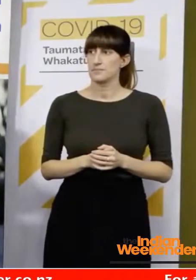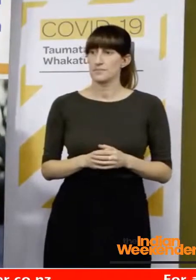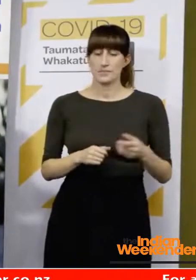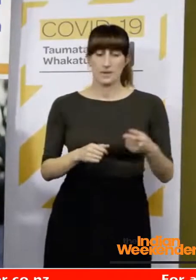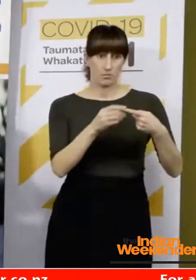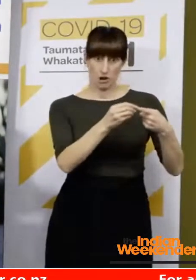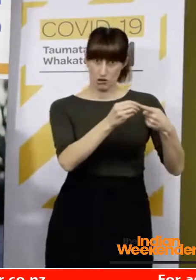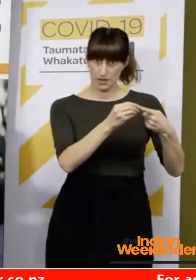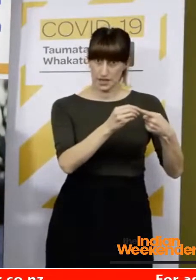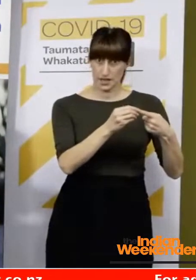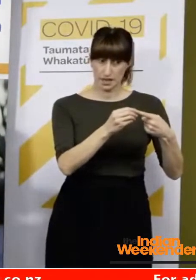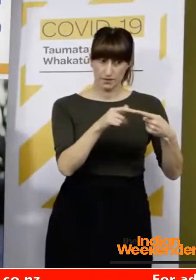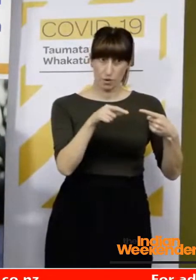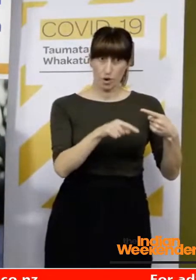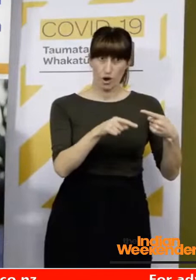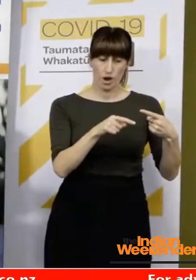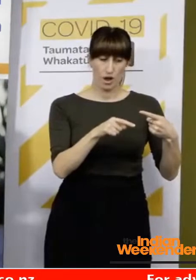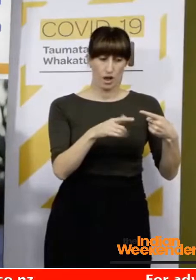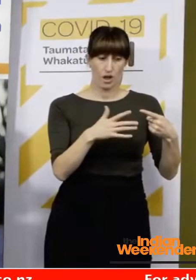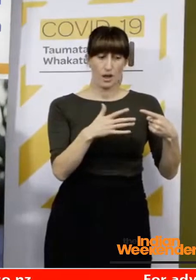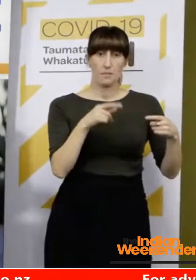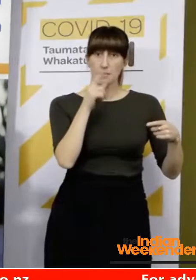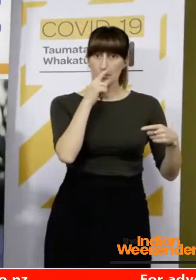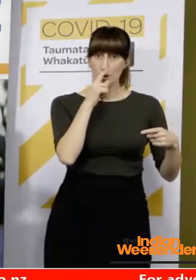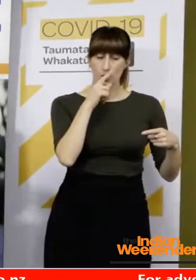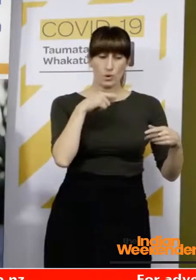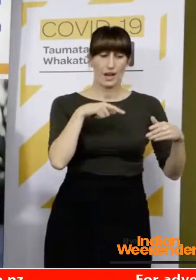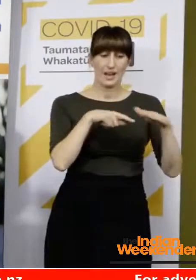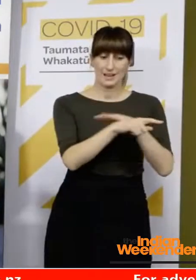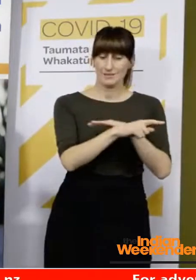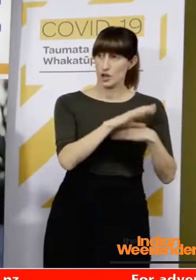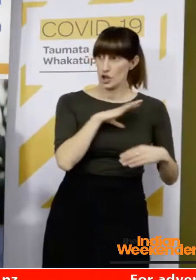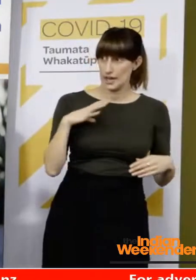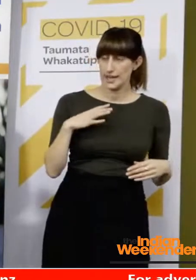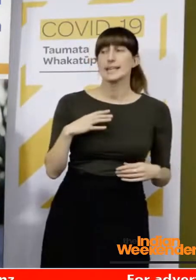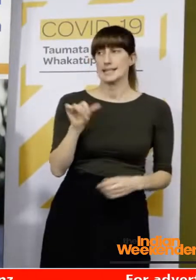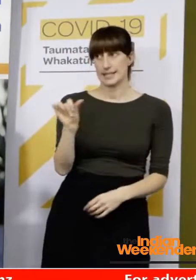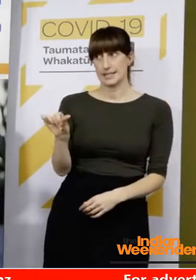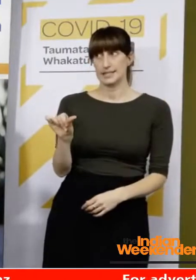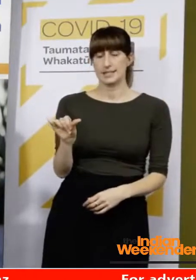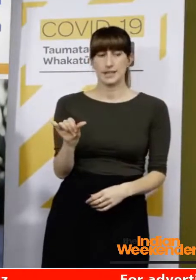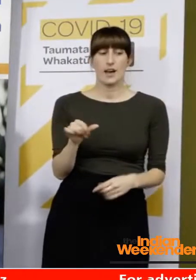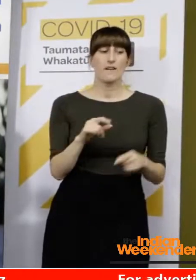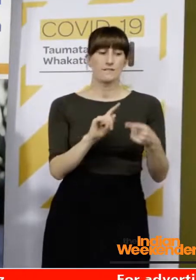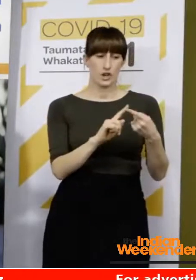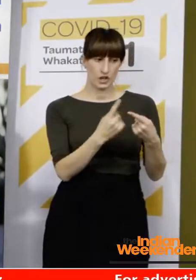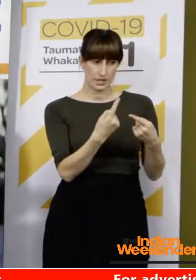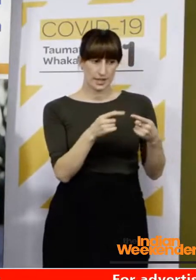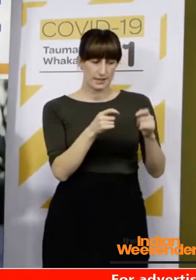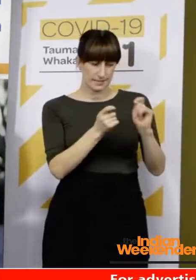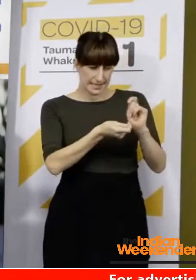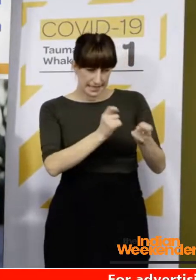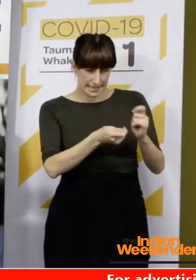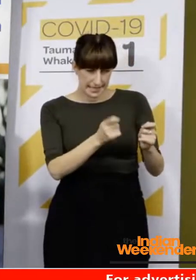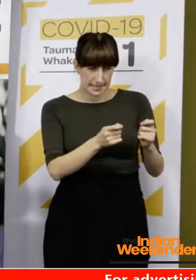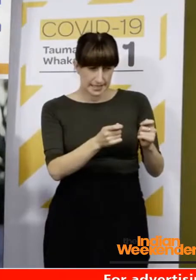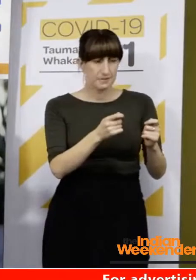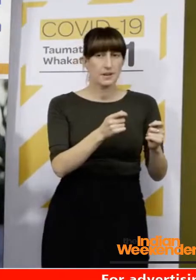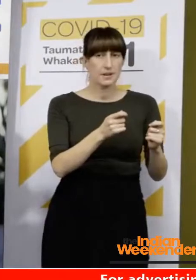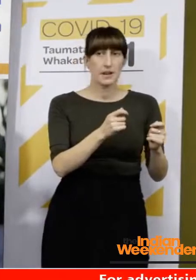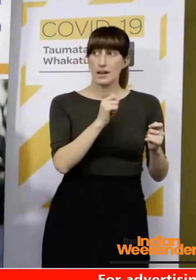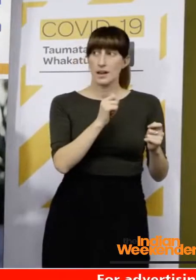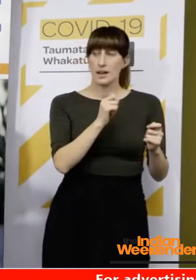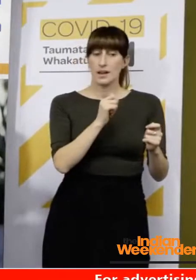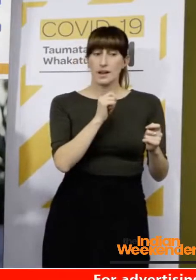since the 2011 Canterbury earthquake, an event I've been looking forward to. On Friday, I am in Queenstown with Tourism